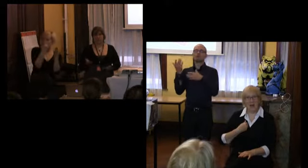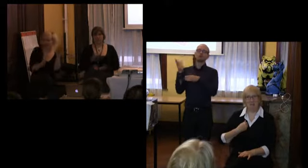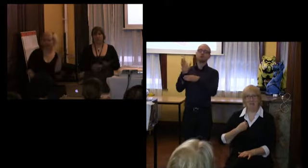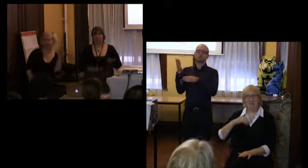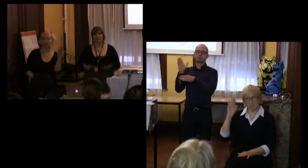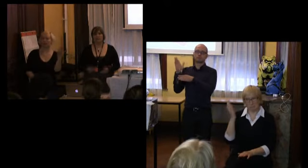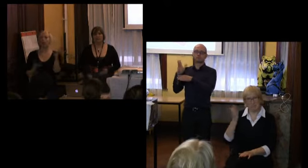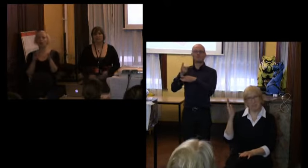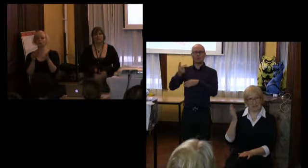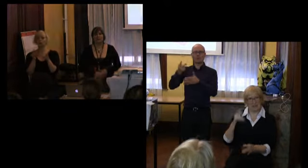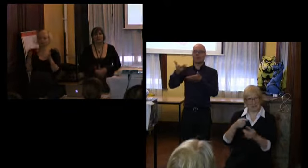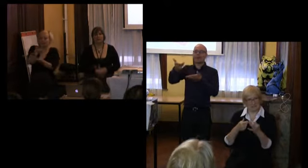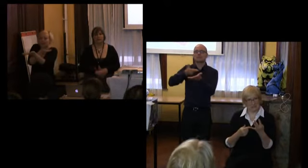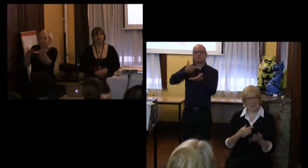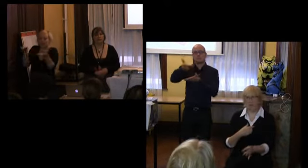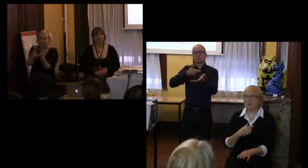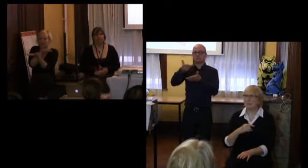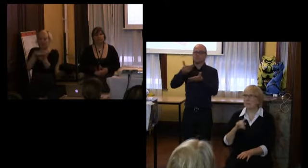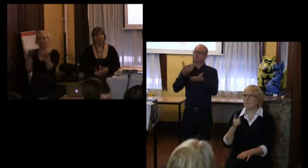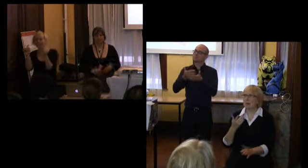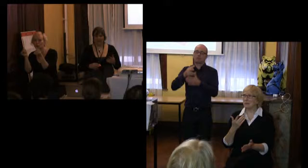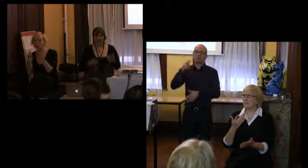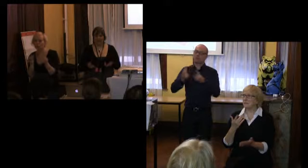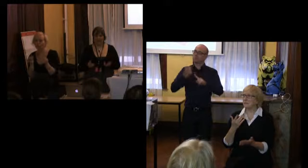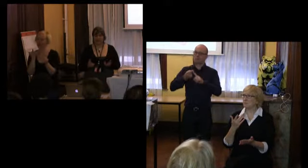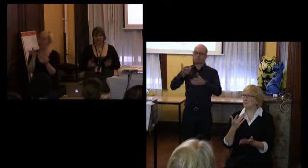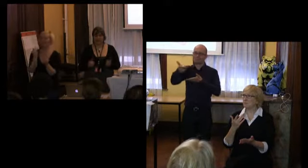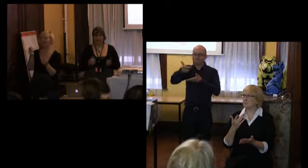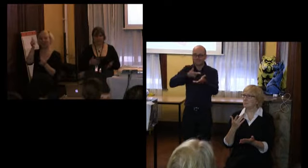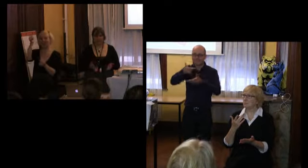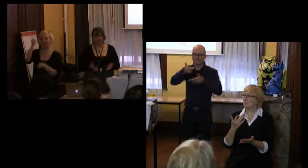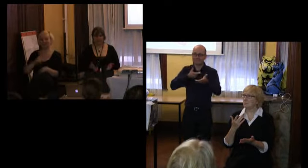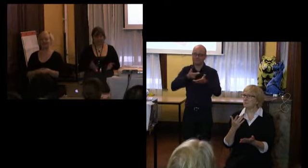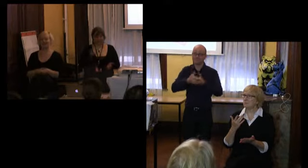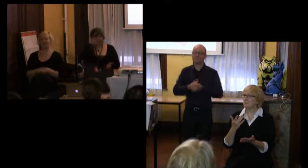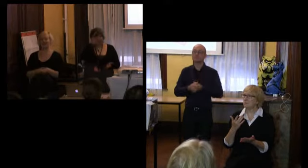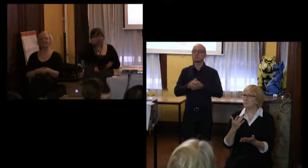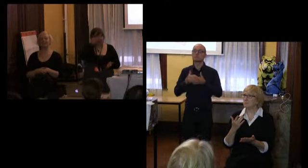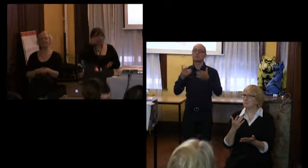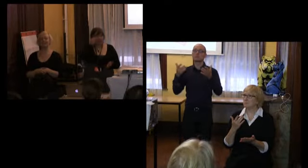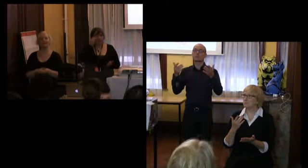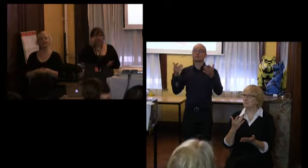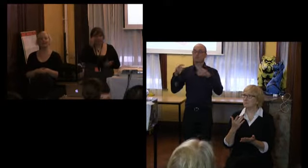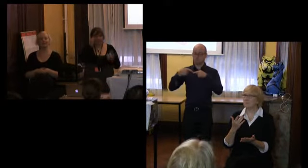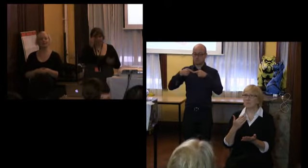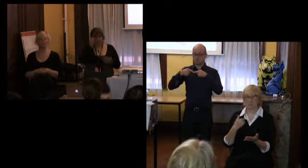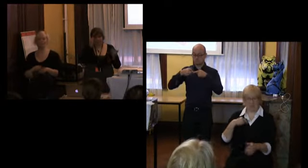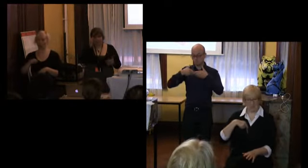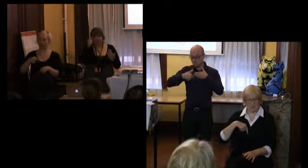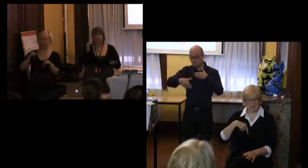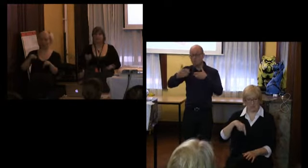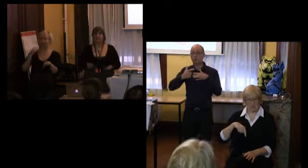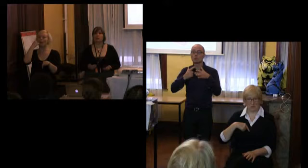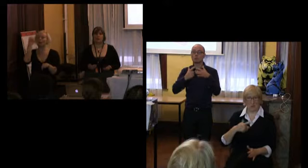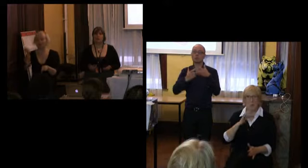a lot of exchange. I mean, it's really the important parts, because along the 2 days we'll be taking